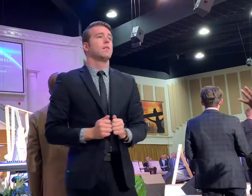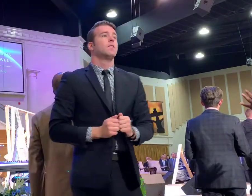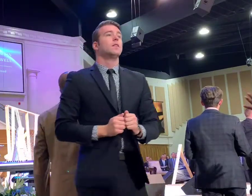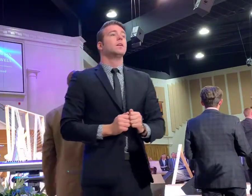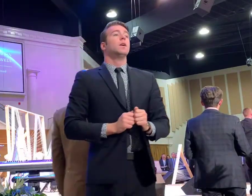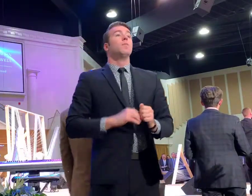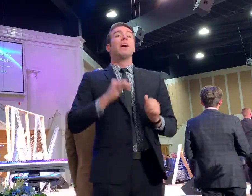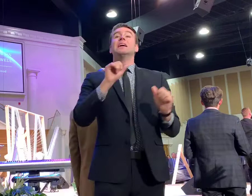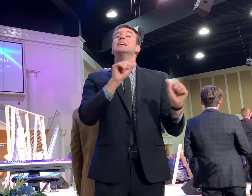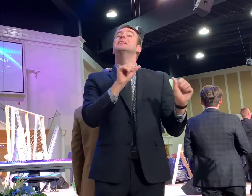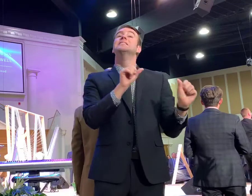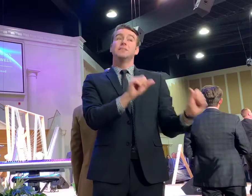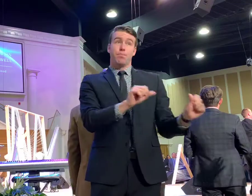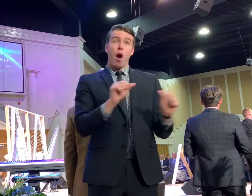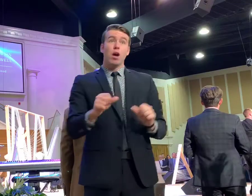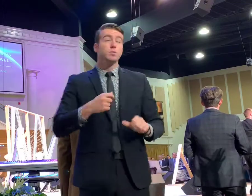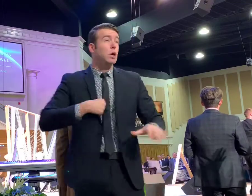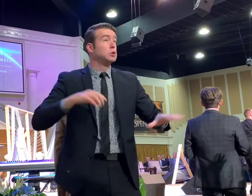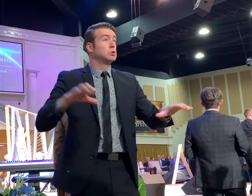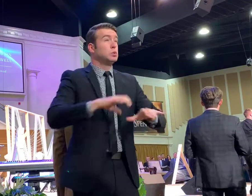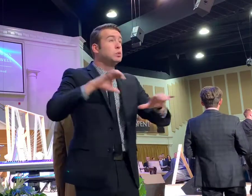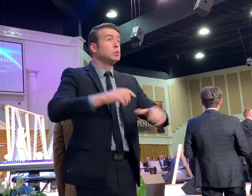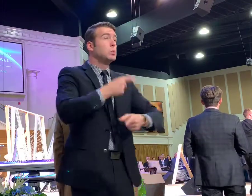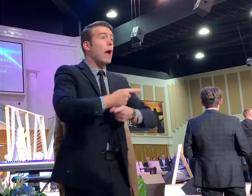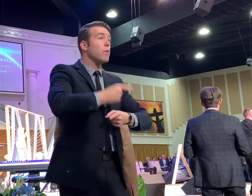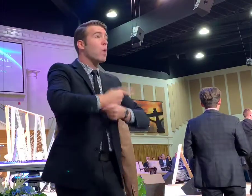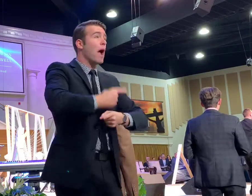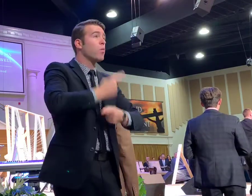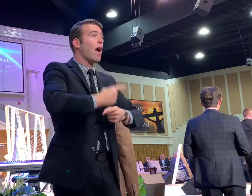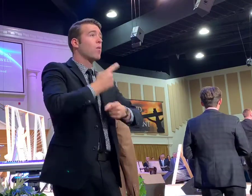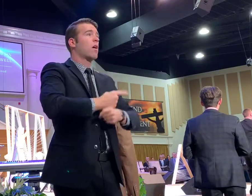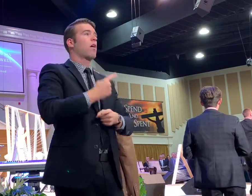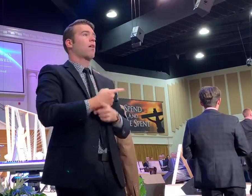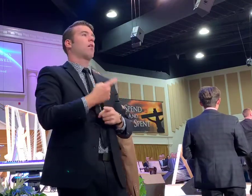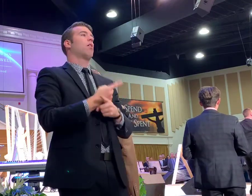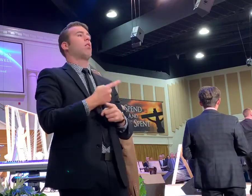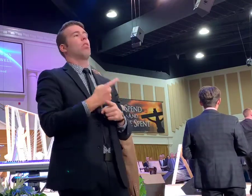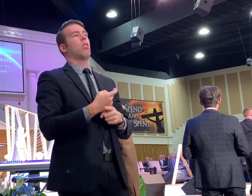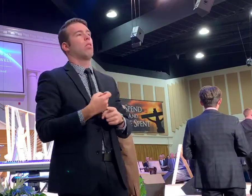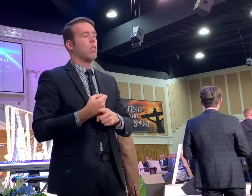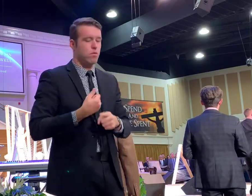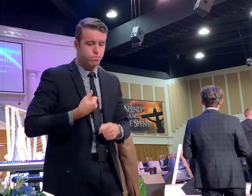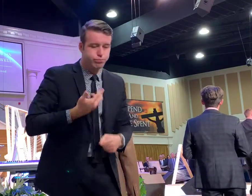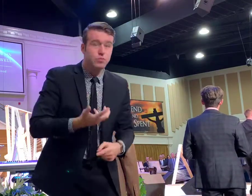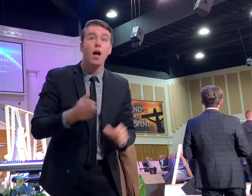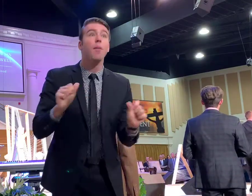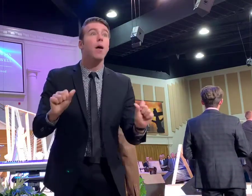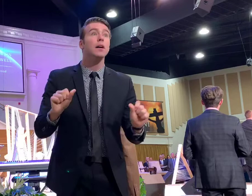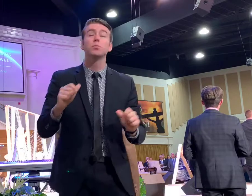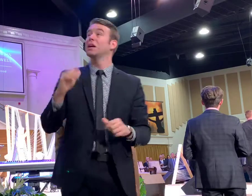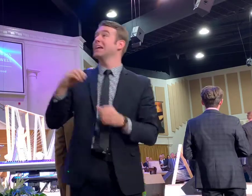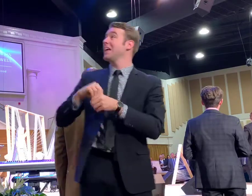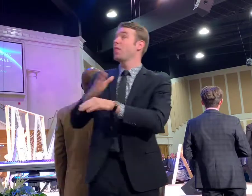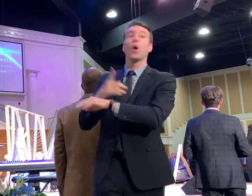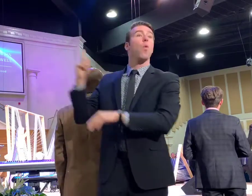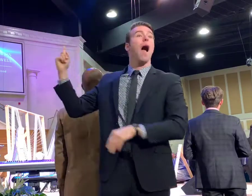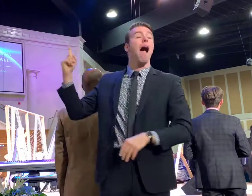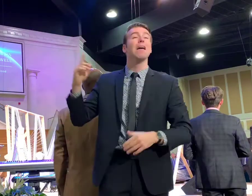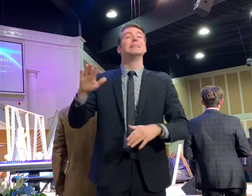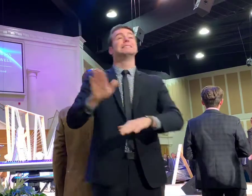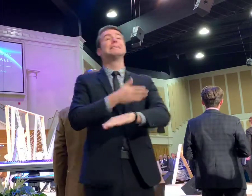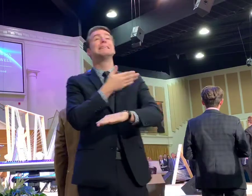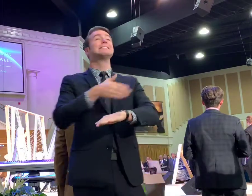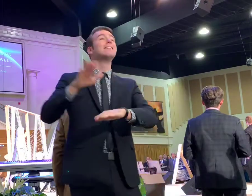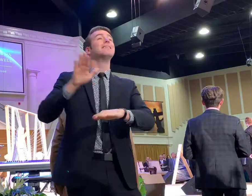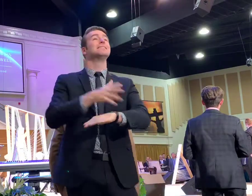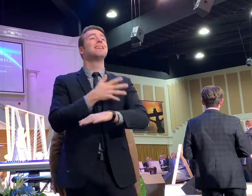Because it's possible getting worn out doing the right thing. It's possible getting worn out singing in the choir. It's possible getting worn